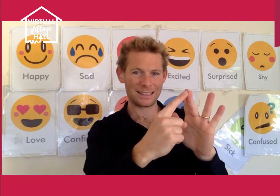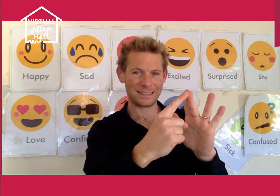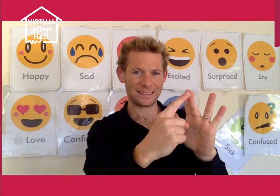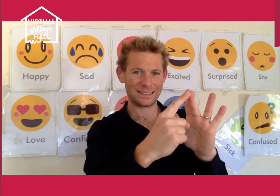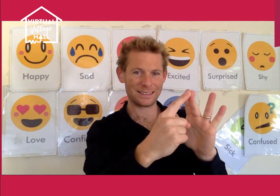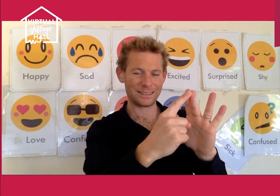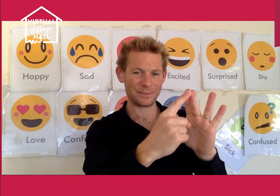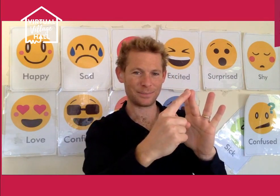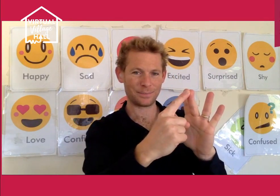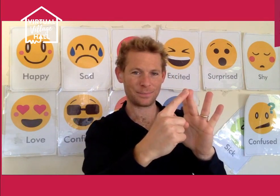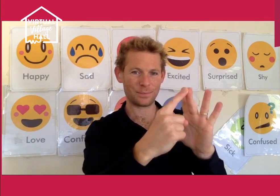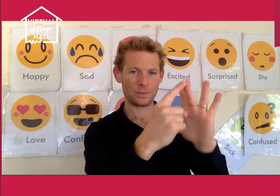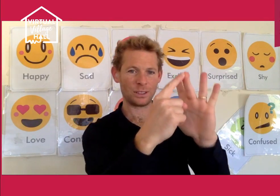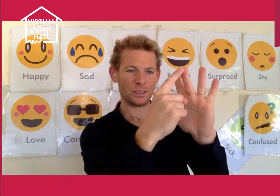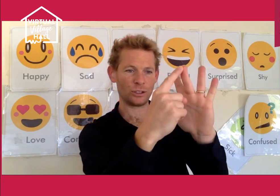I,